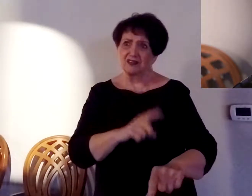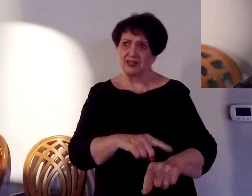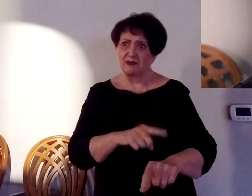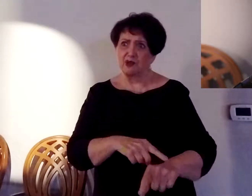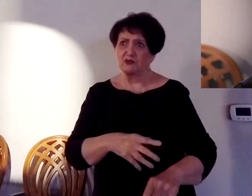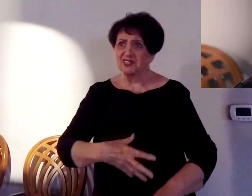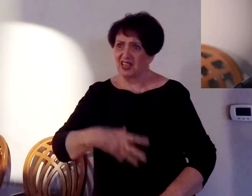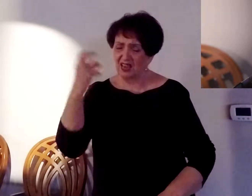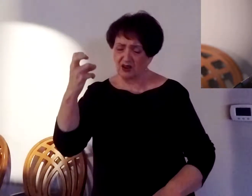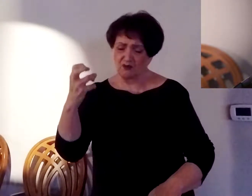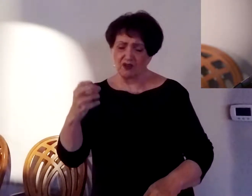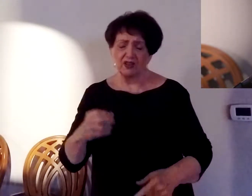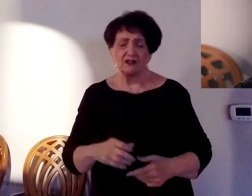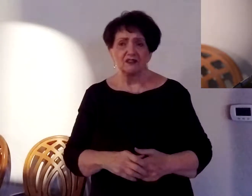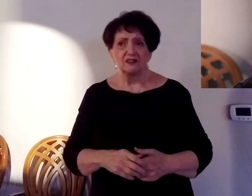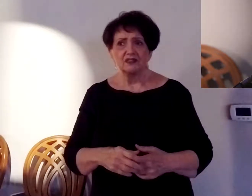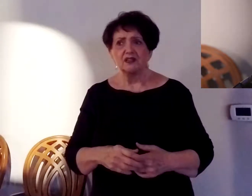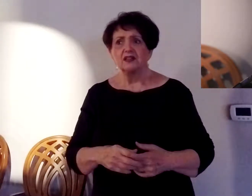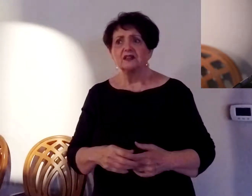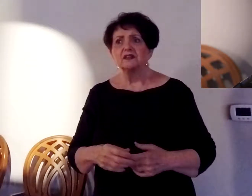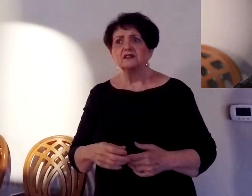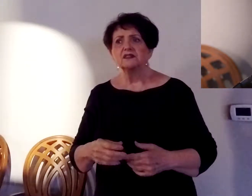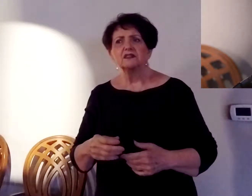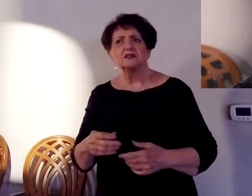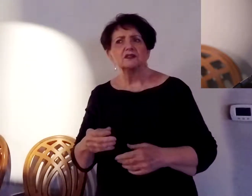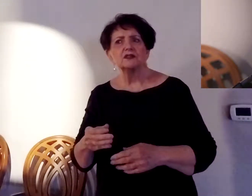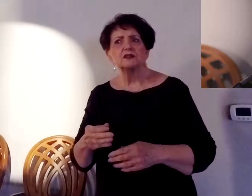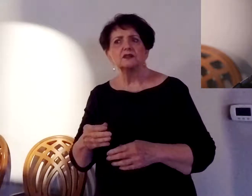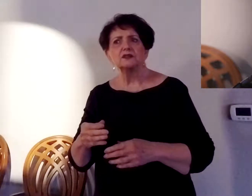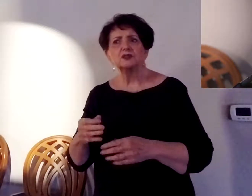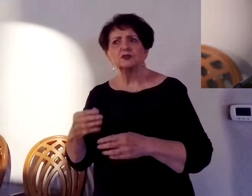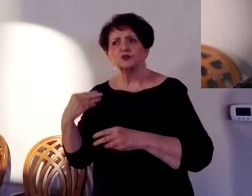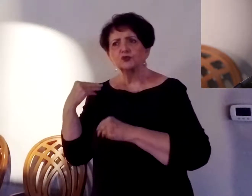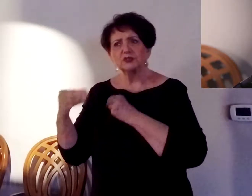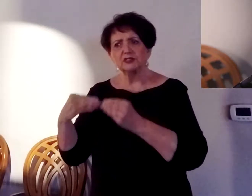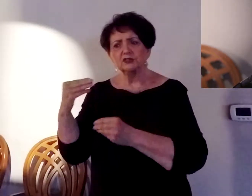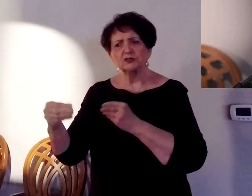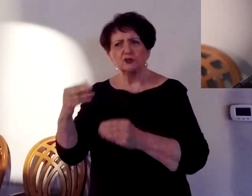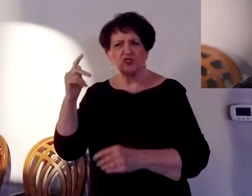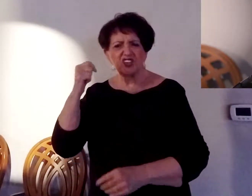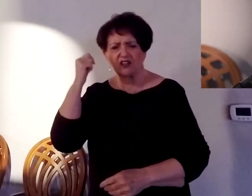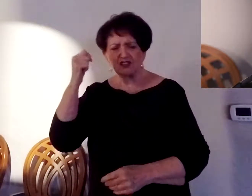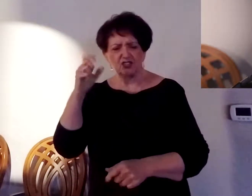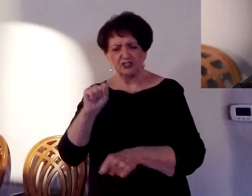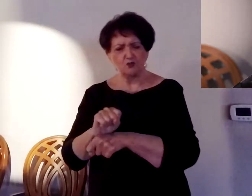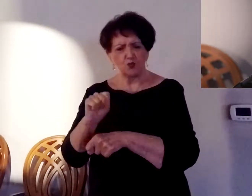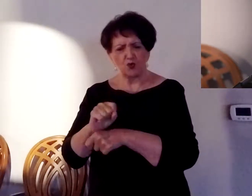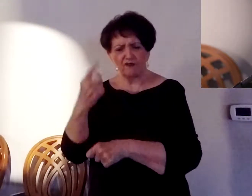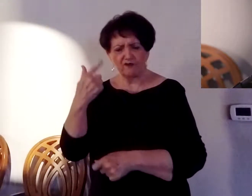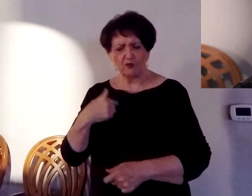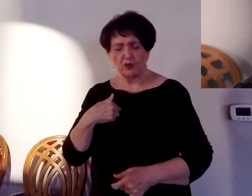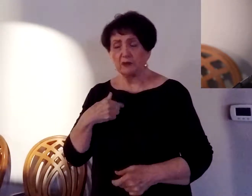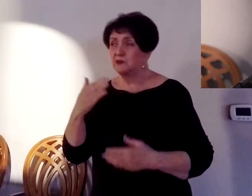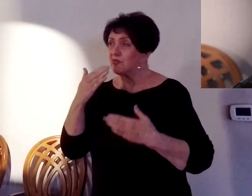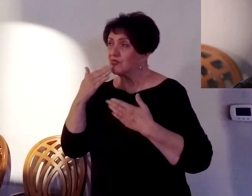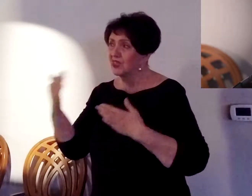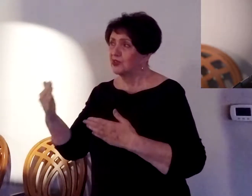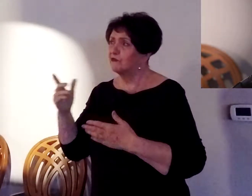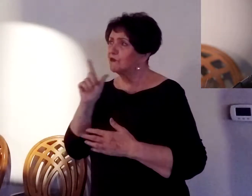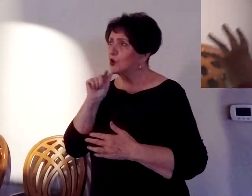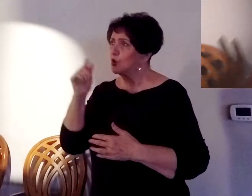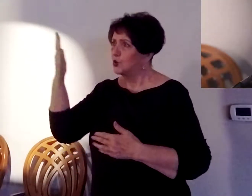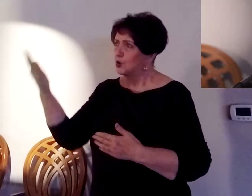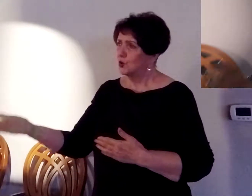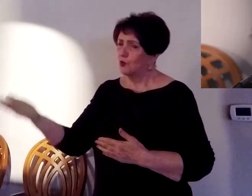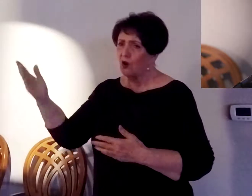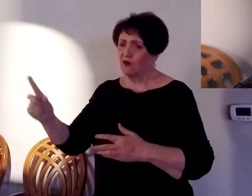kid. So the traditional theology doesn't work for me. But I just want to say thank you for you and Reverend Karen for being who you are, for